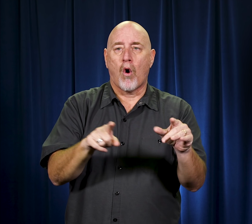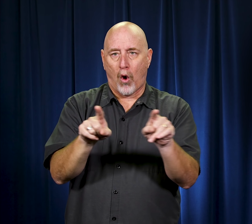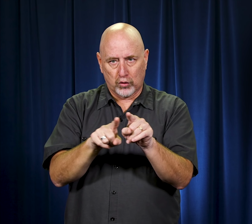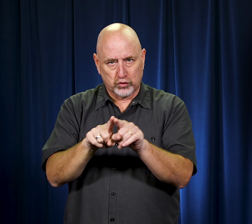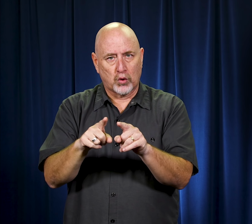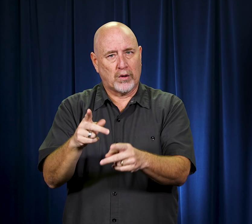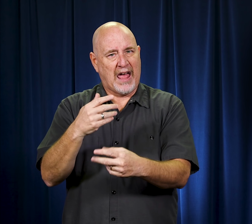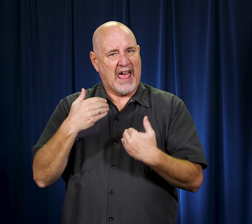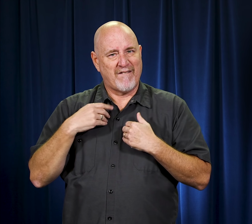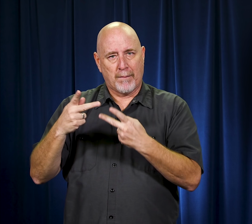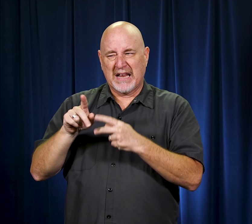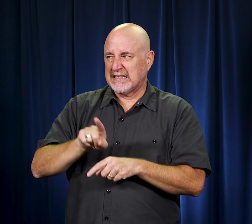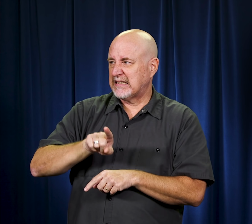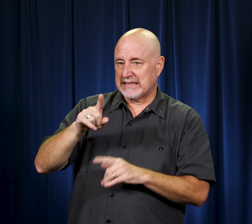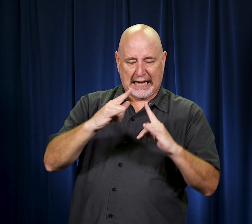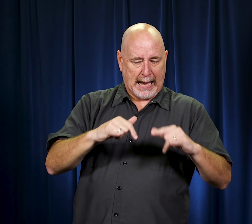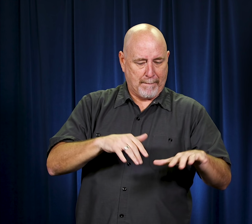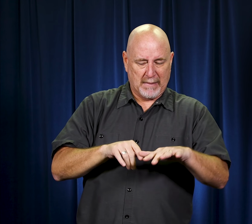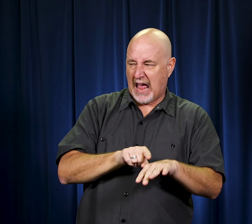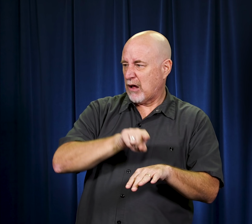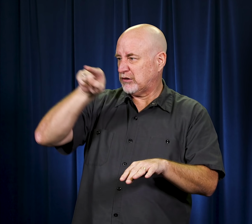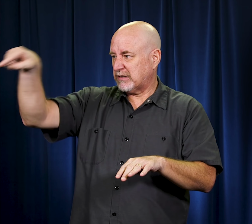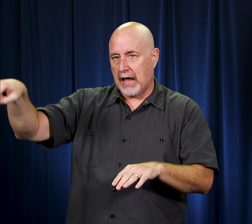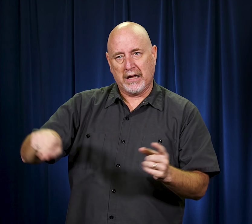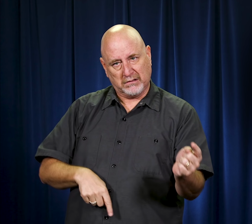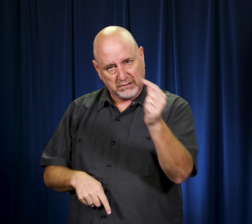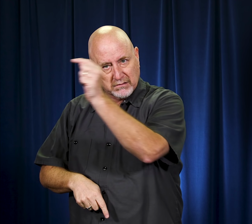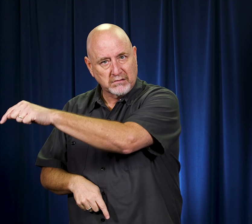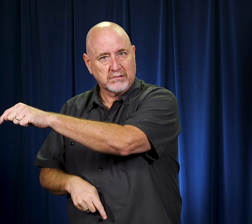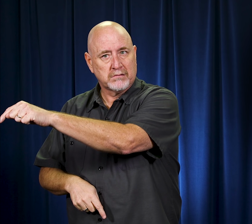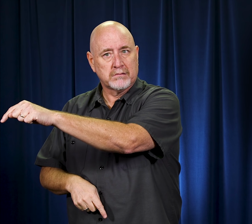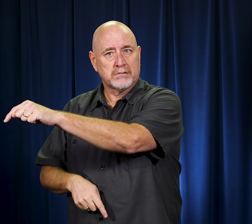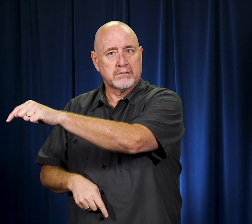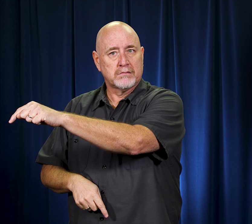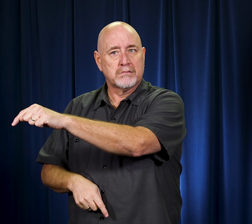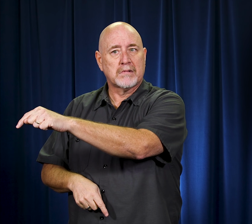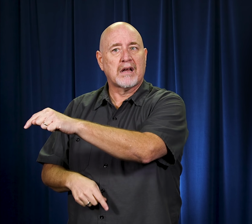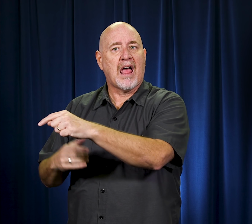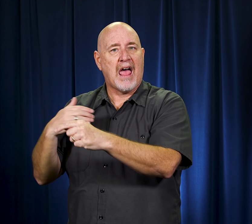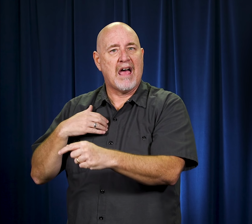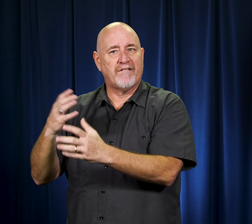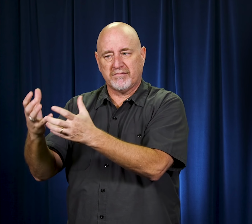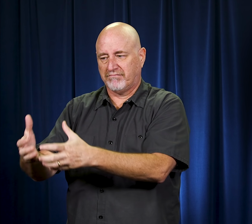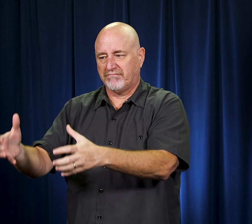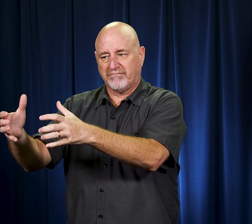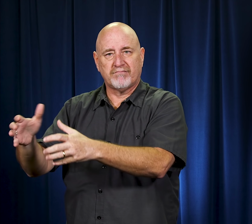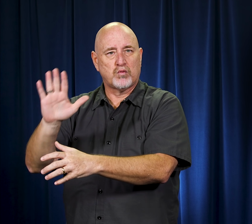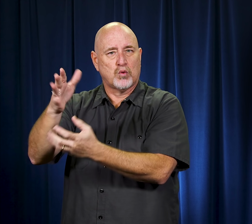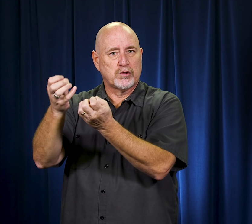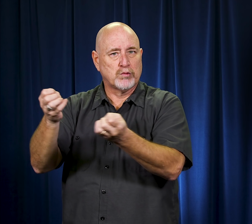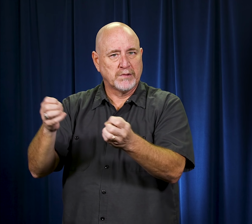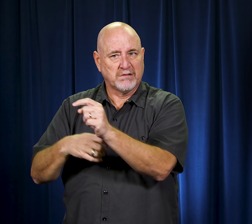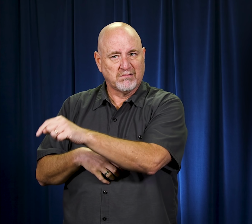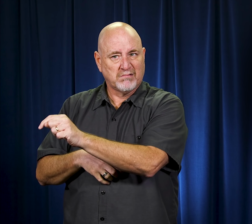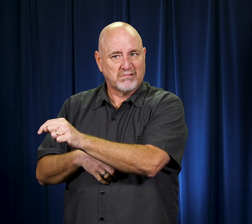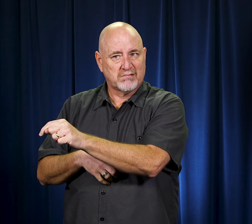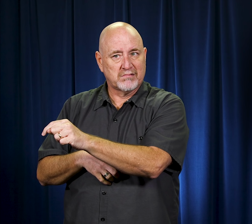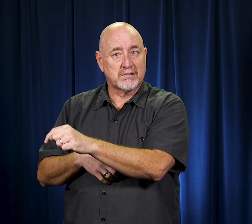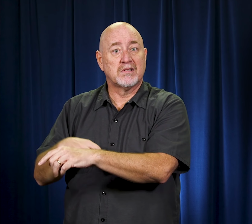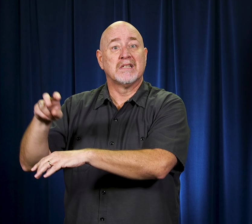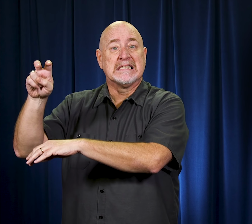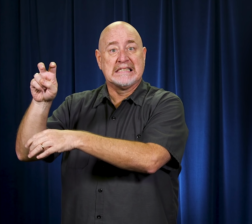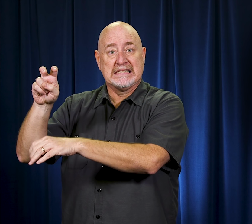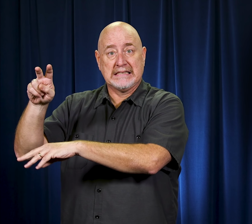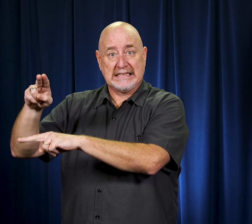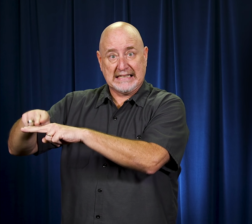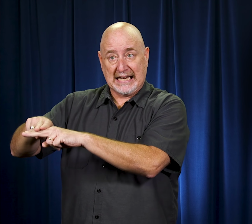you shall have a place outside the camp where you may go out. And you shall have an implement among your equipment. And when you sit